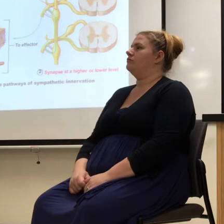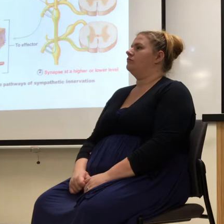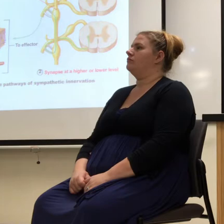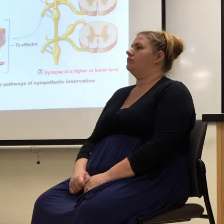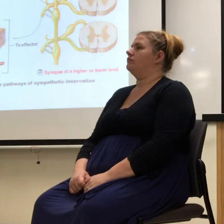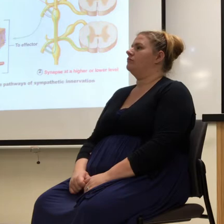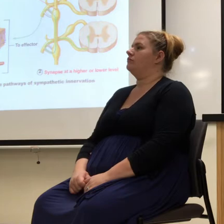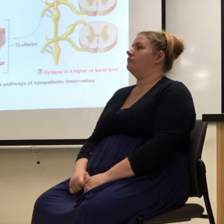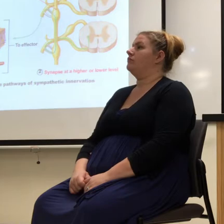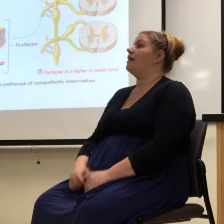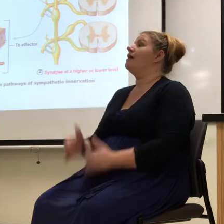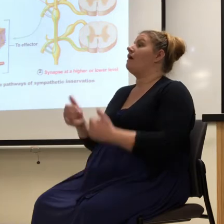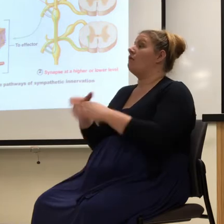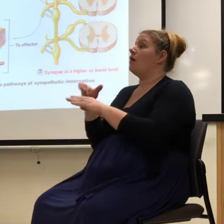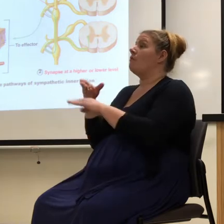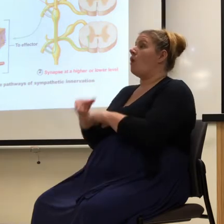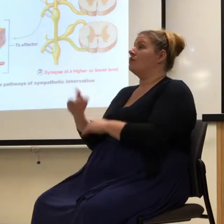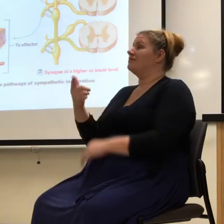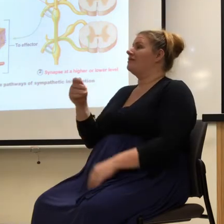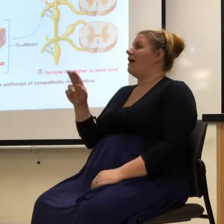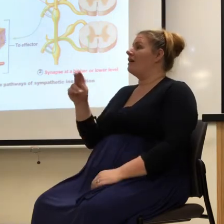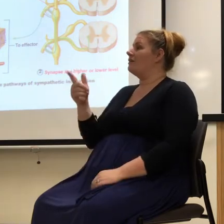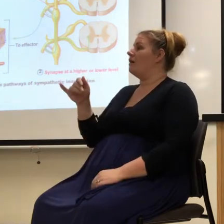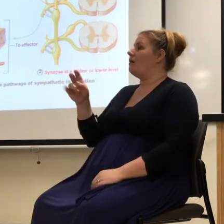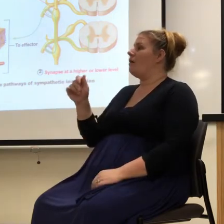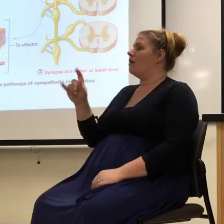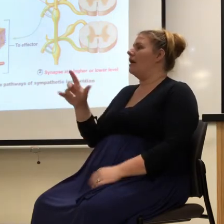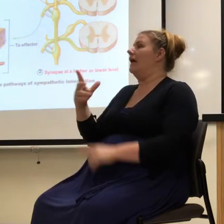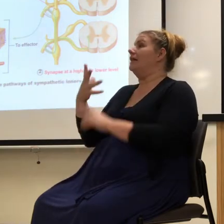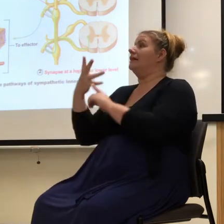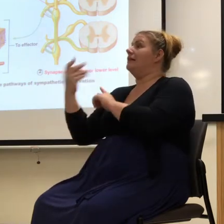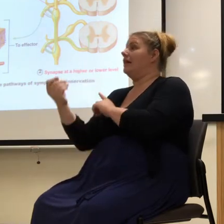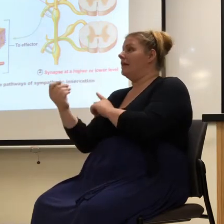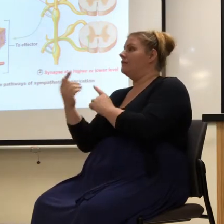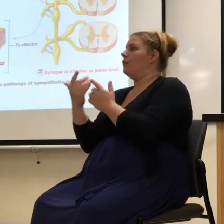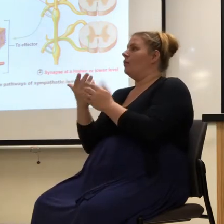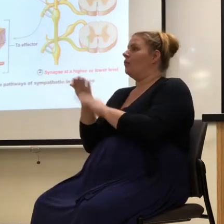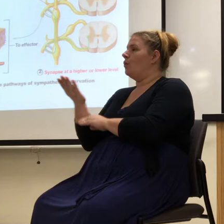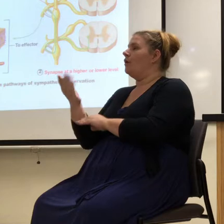Then the postganglionic, it leaves through the gray ramus, ventral ramus.